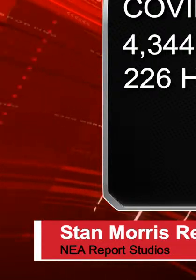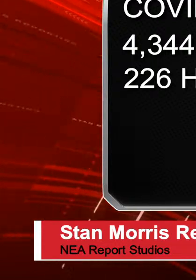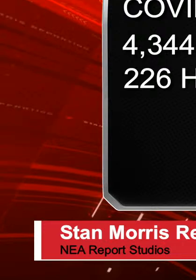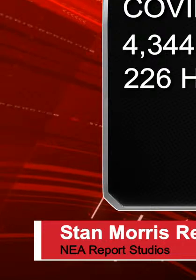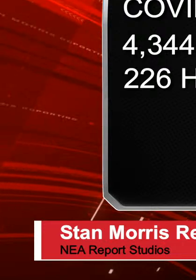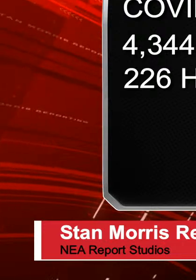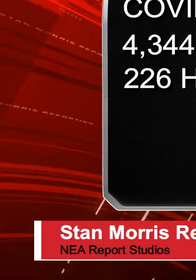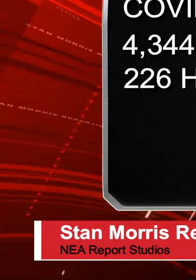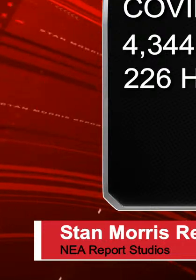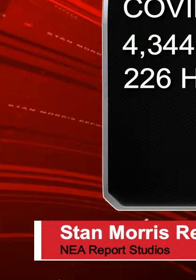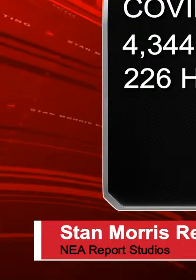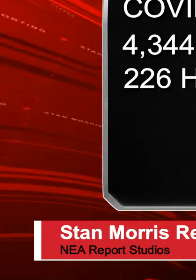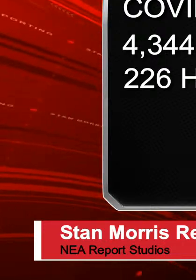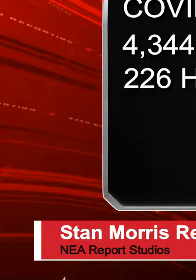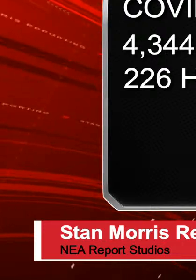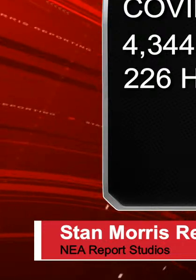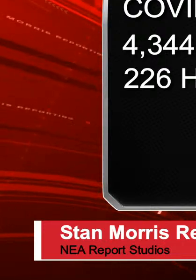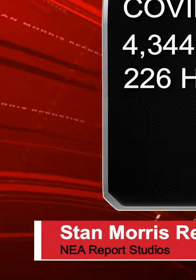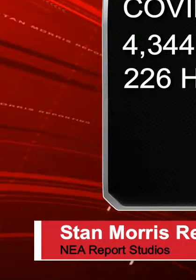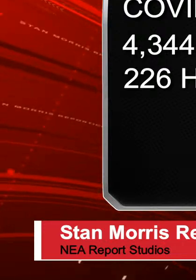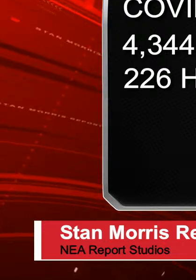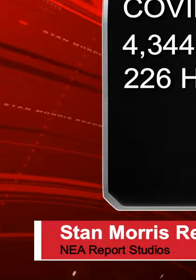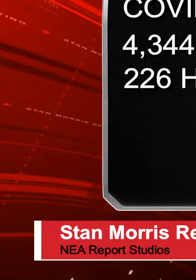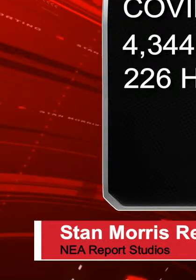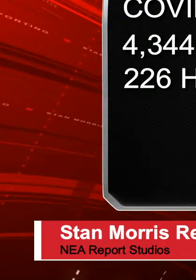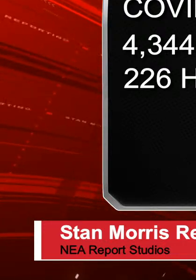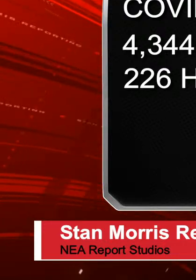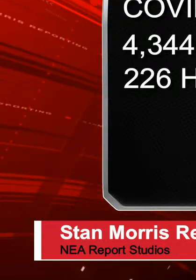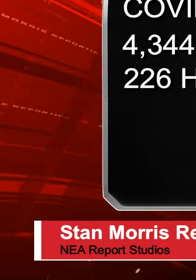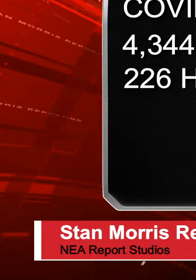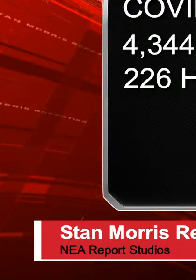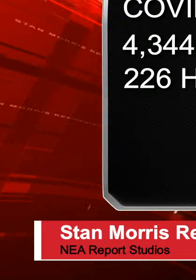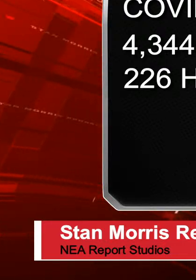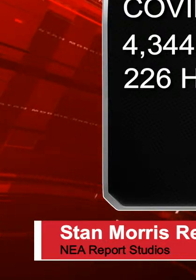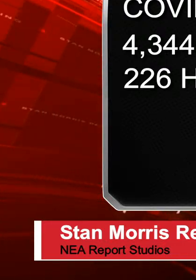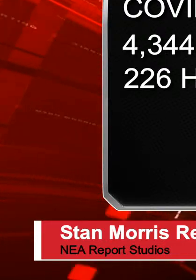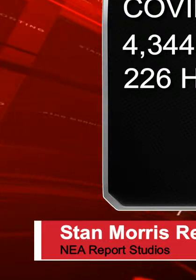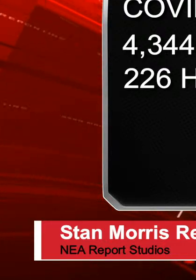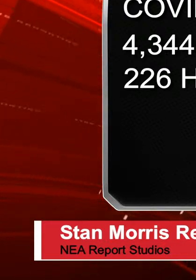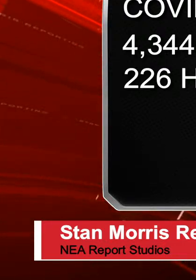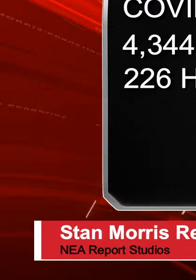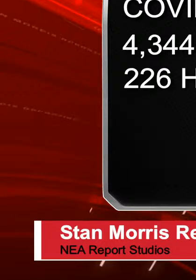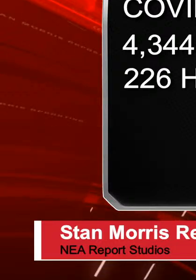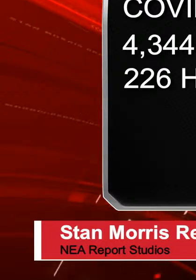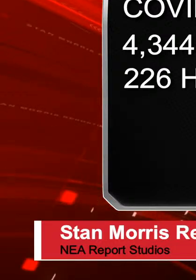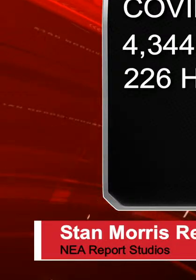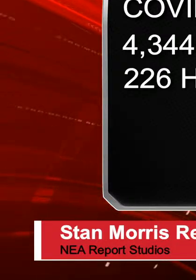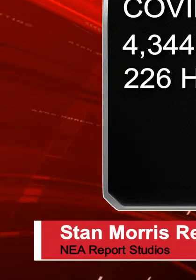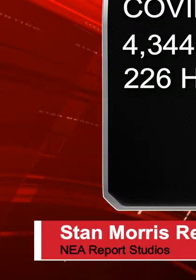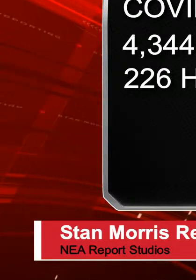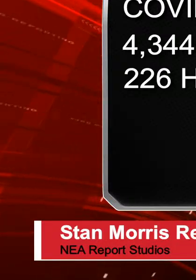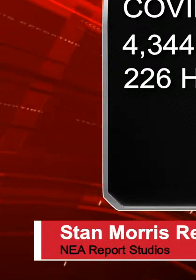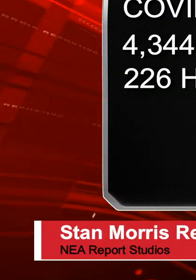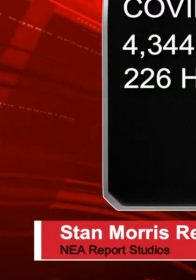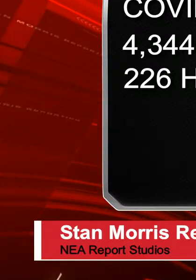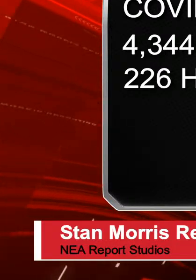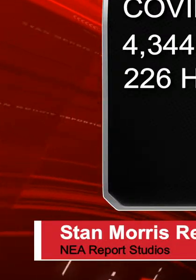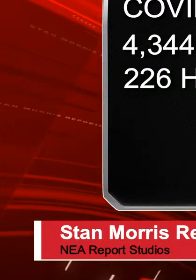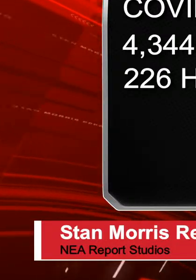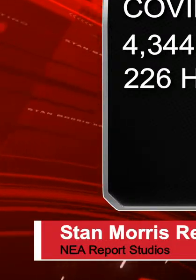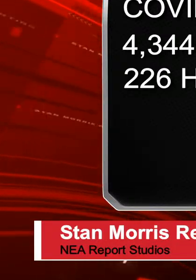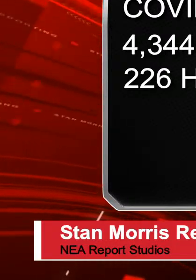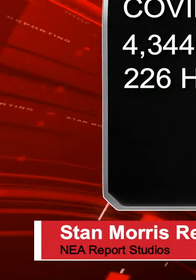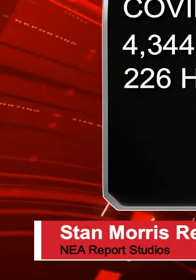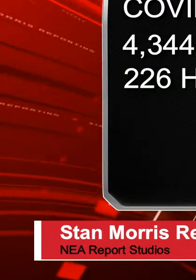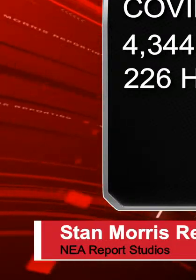that happens, but we have to hope that that's not going to happen. And a lot of these projections, as one of the questions in the press brought up, have not been correct so far. In fact, most of them